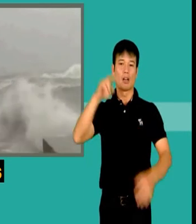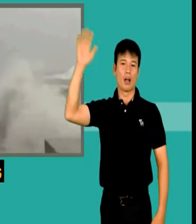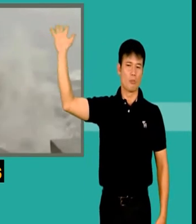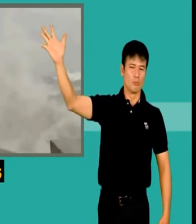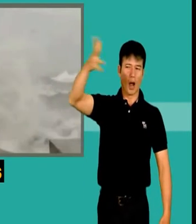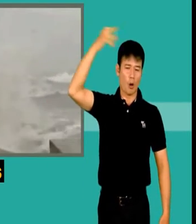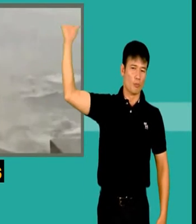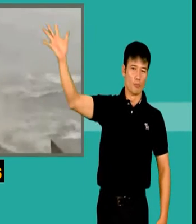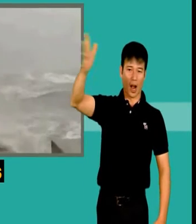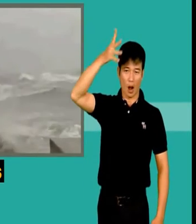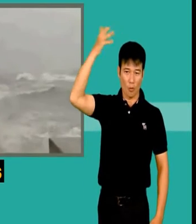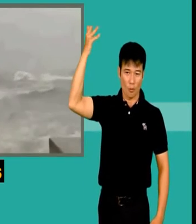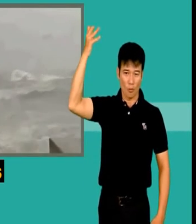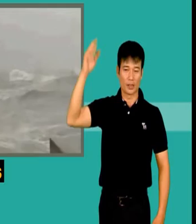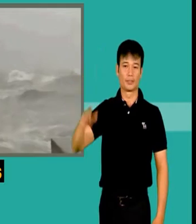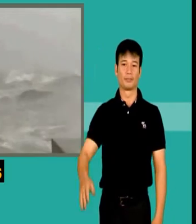such as storms,